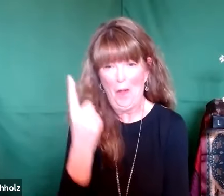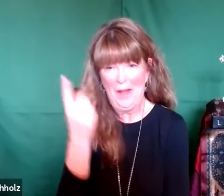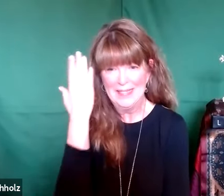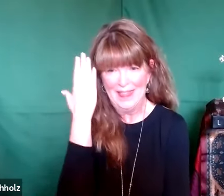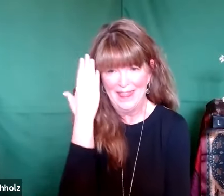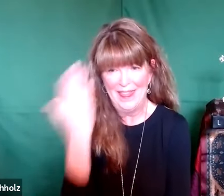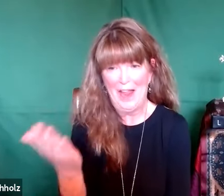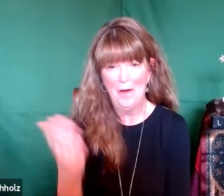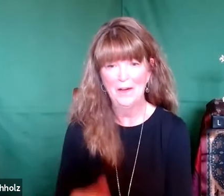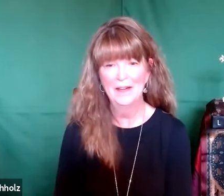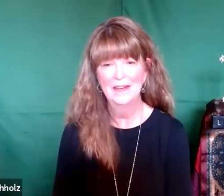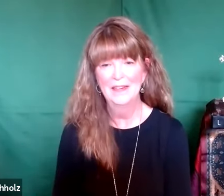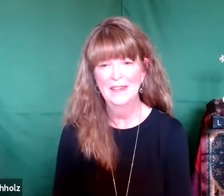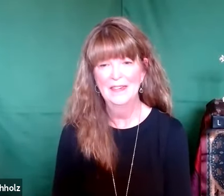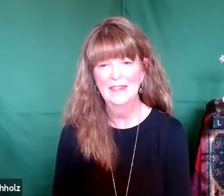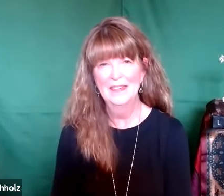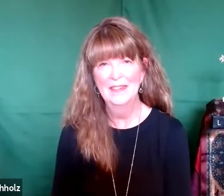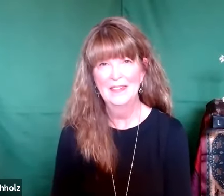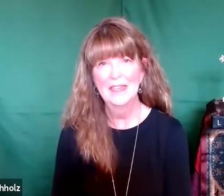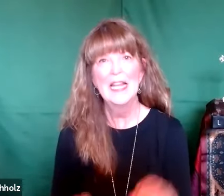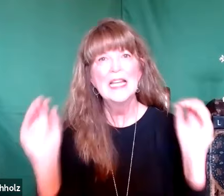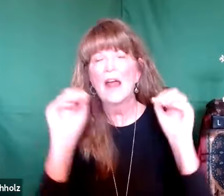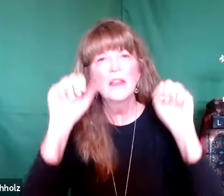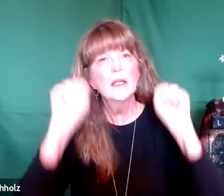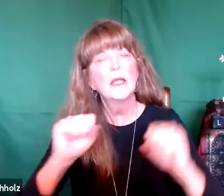work. God is always there.